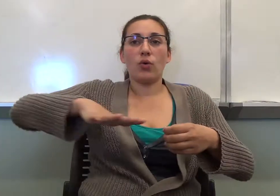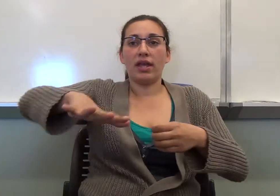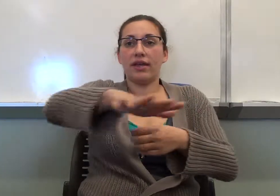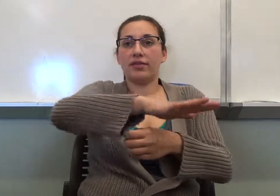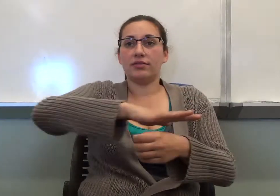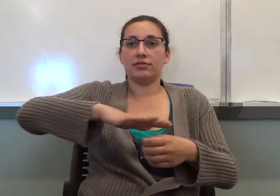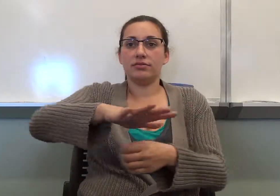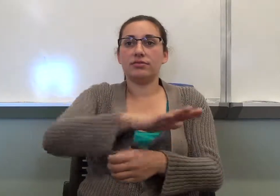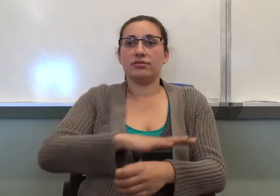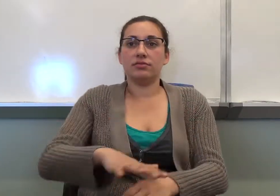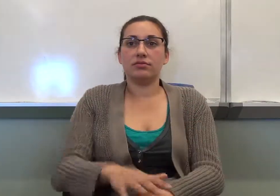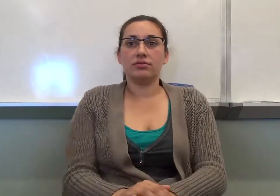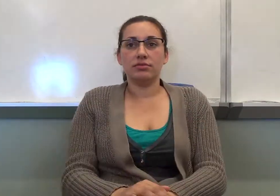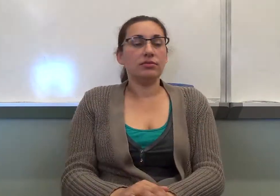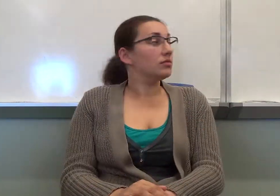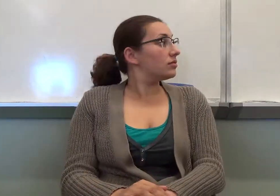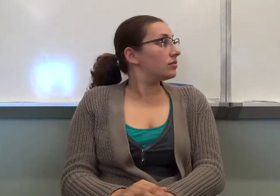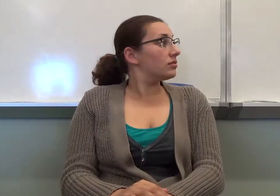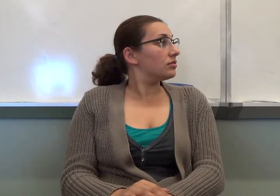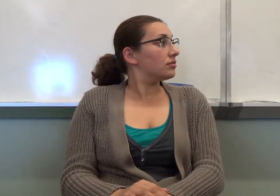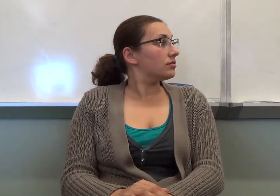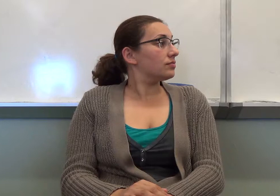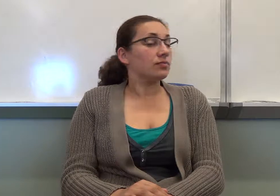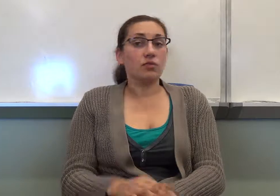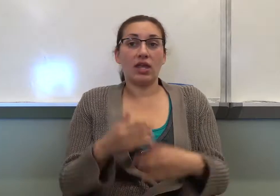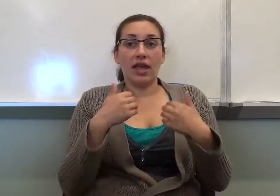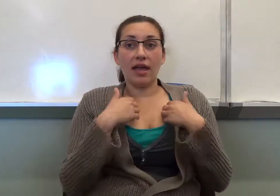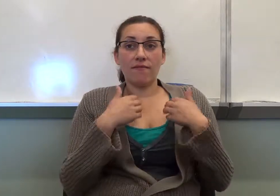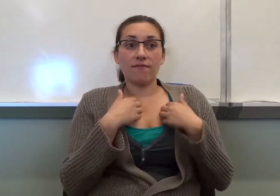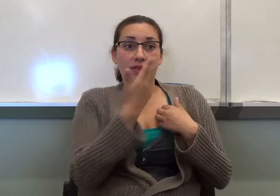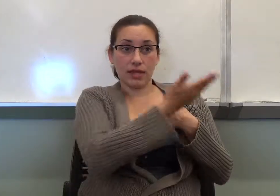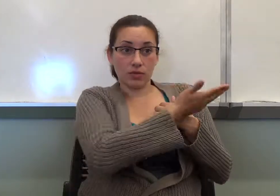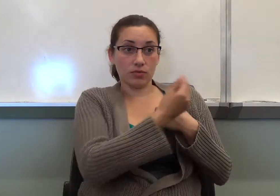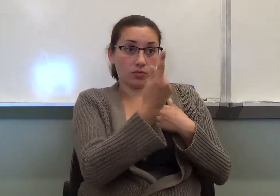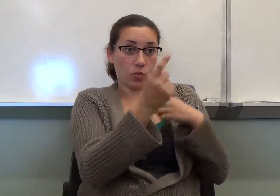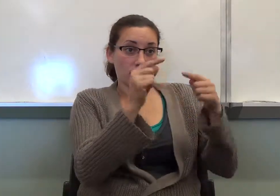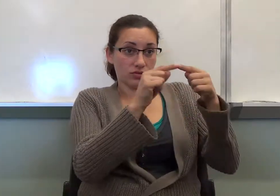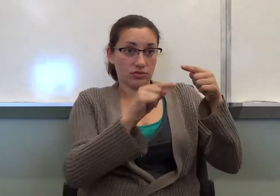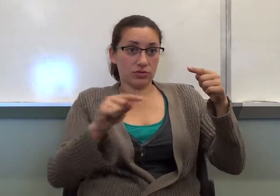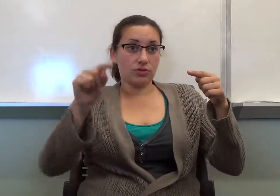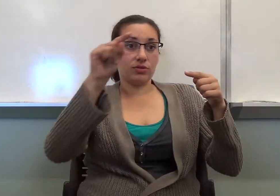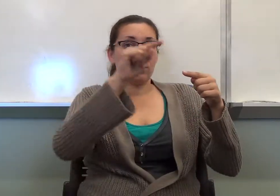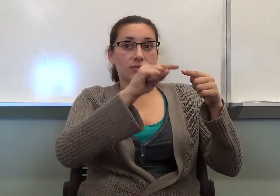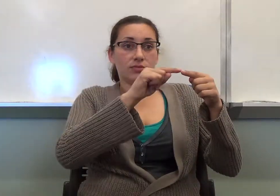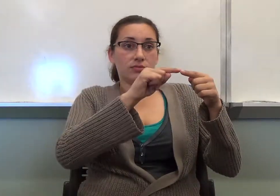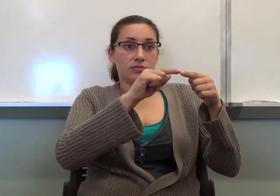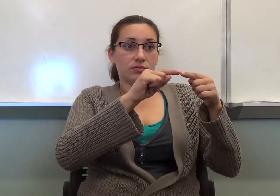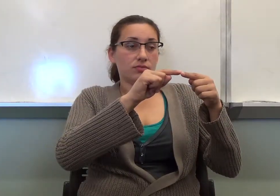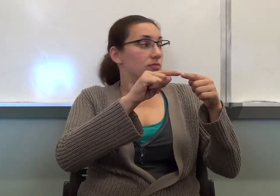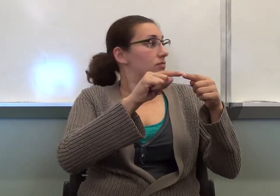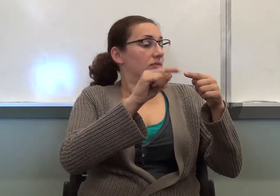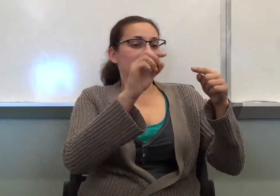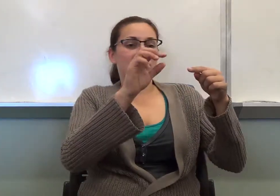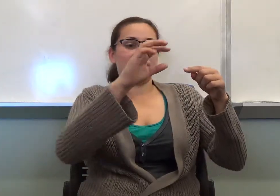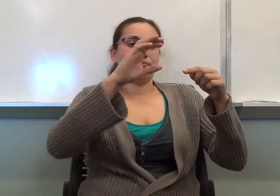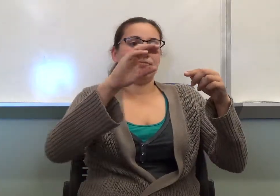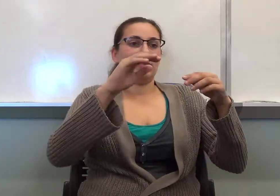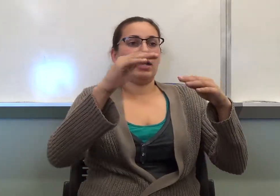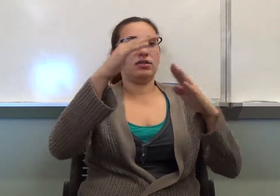Okay, what they did is they took one circle, which is made up of a top half and a bottom half, pink and blue,